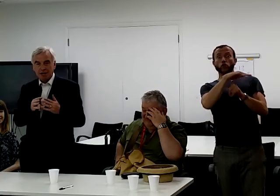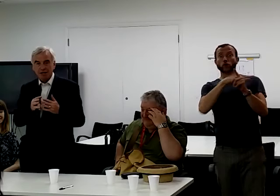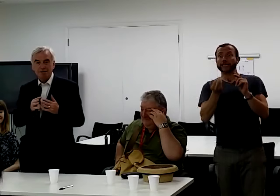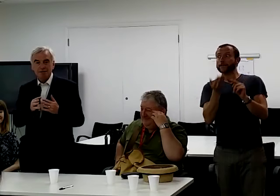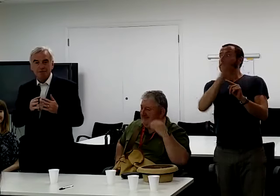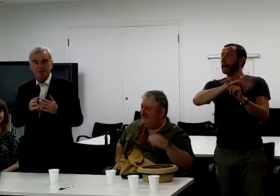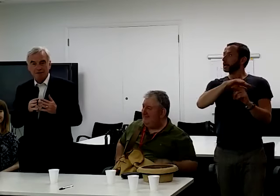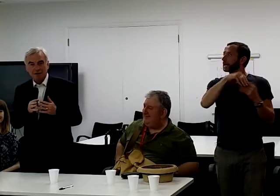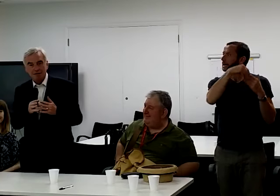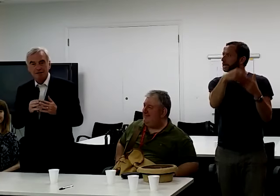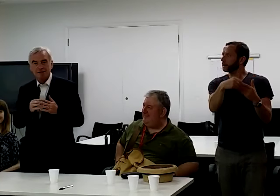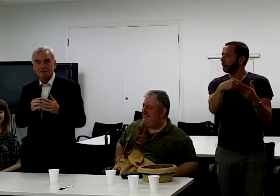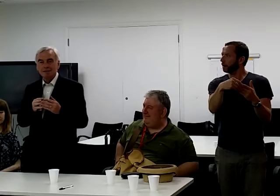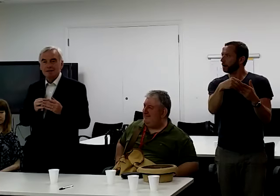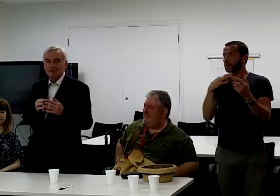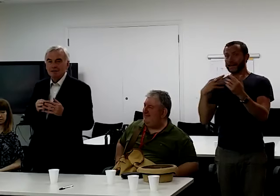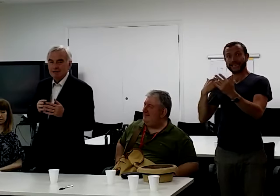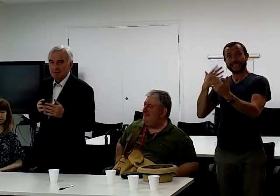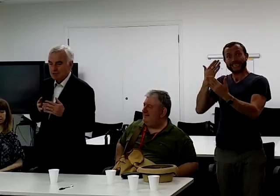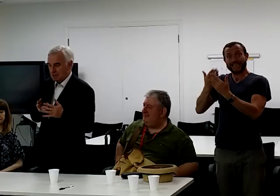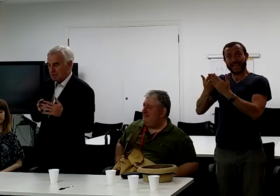And since then, to be frank,